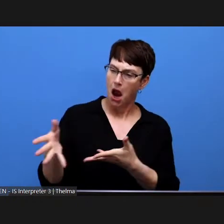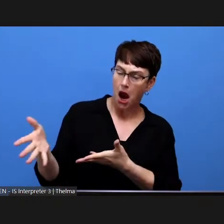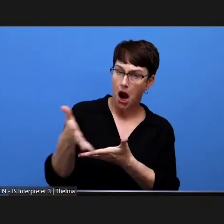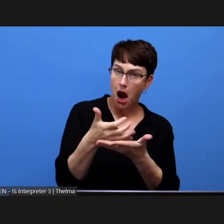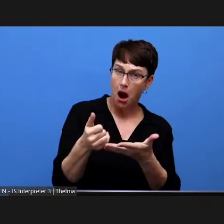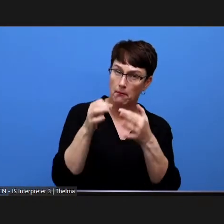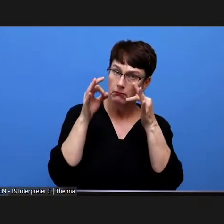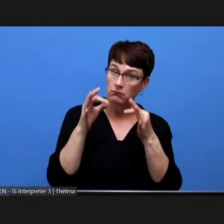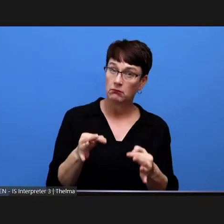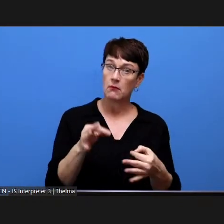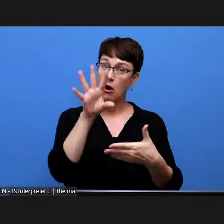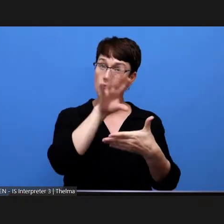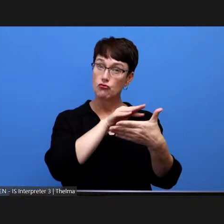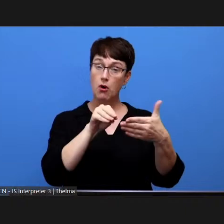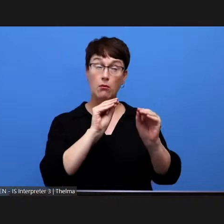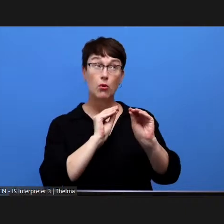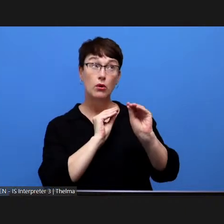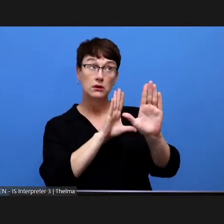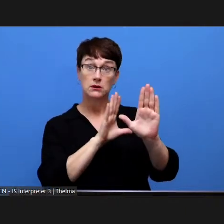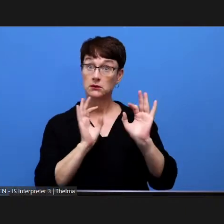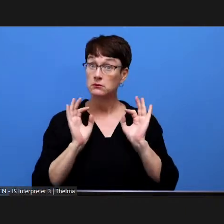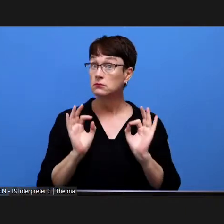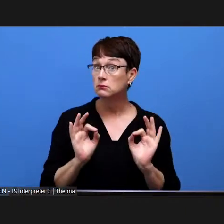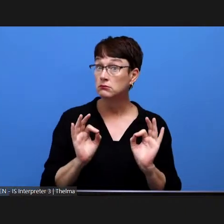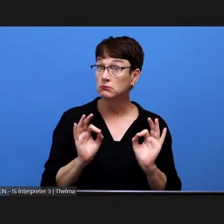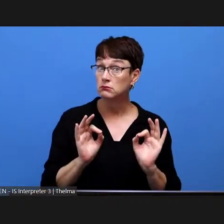So I think I will get back to you.